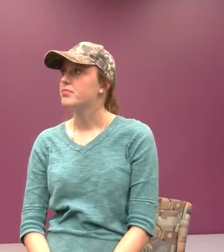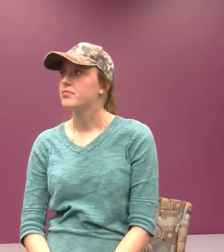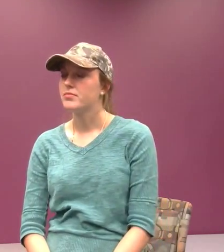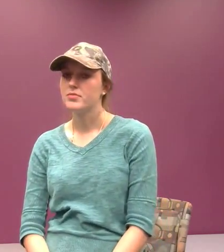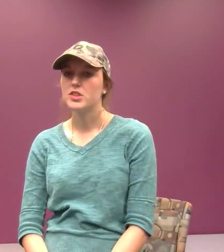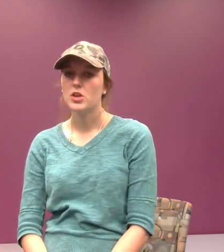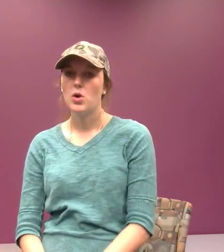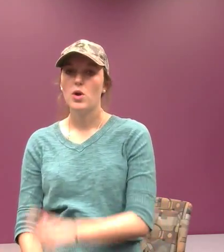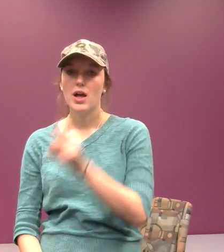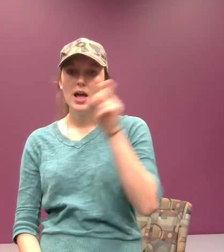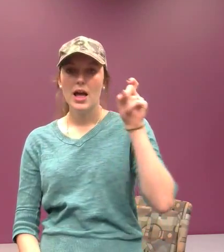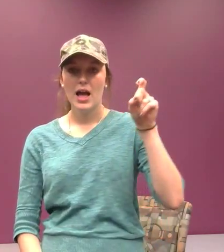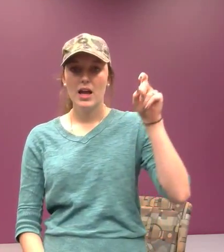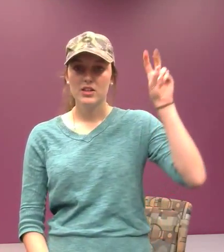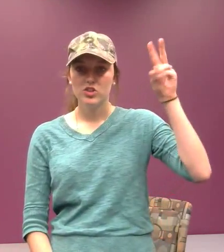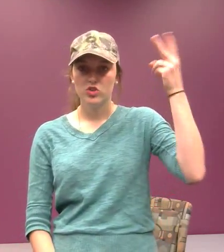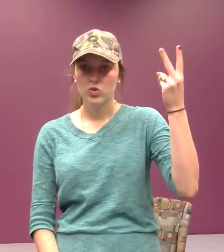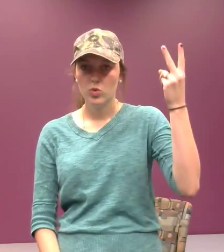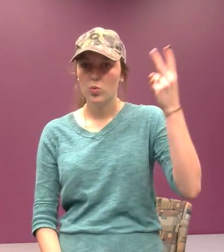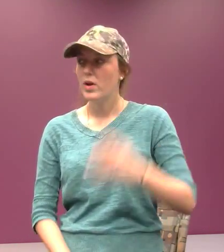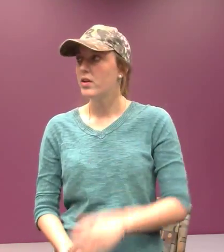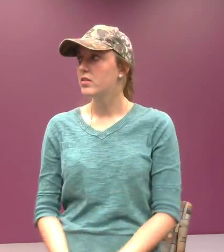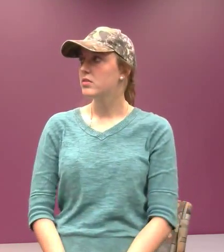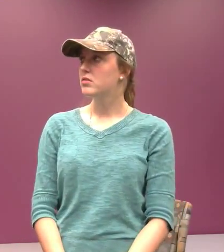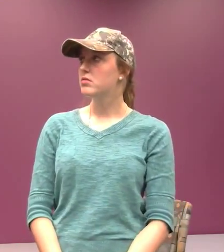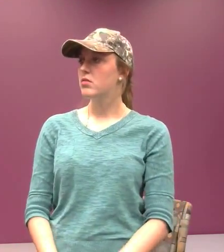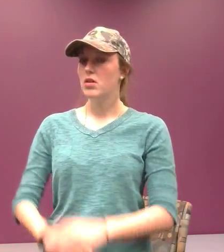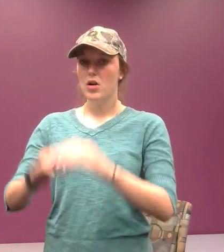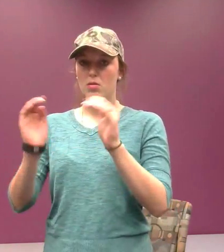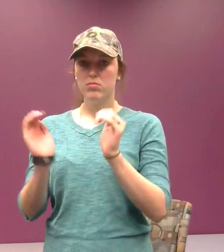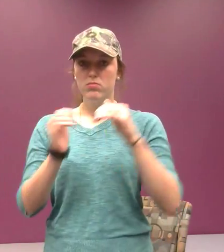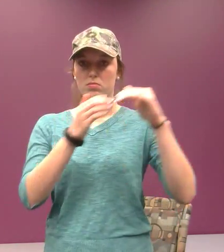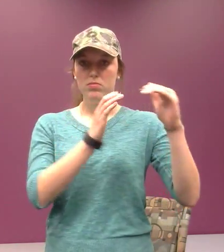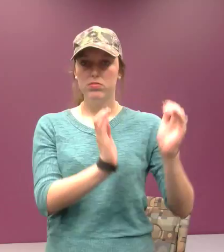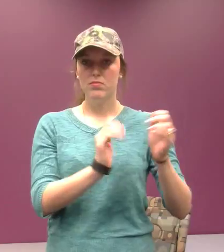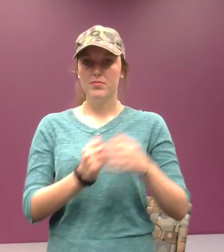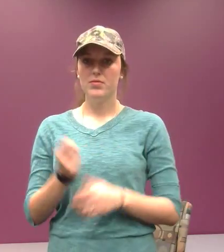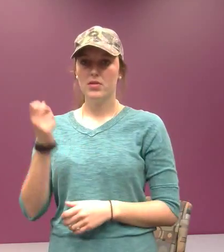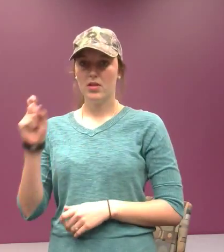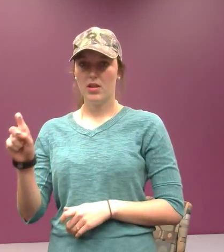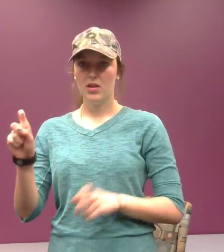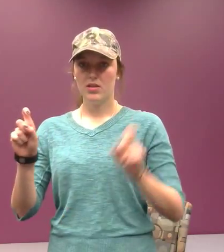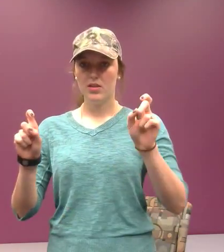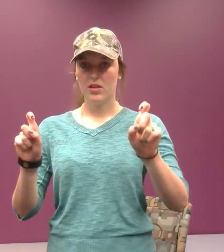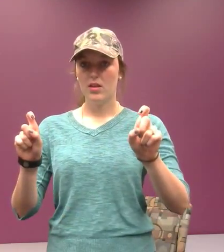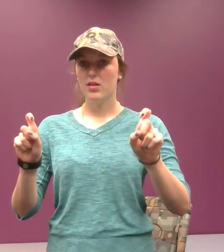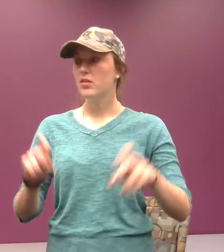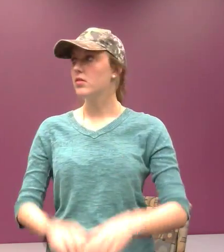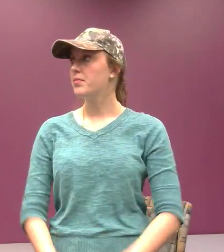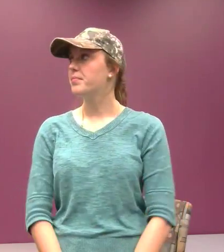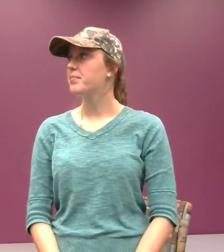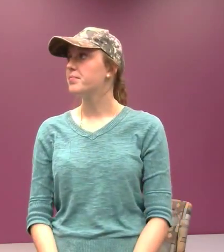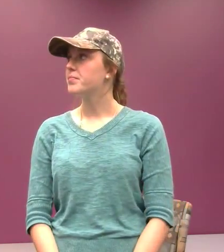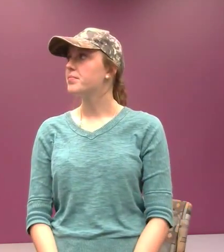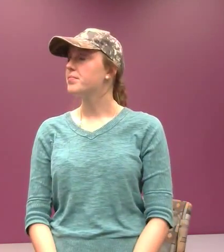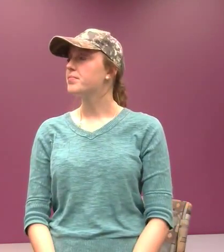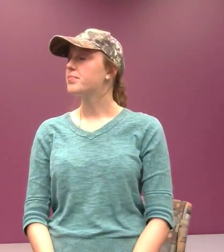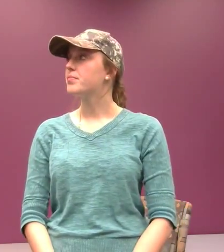squared, the 2 first parts have to give me x squared. So x times x is x squared. Now